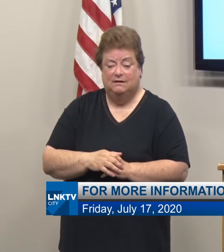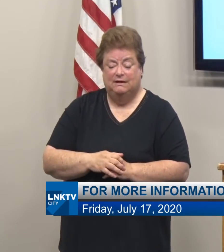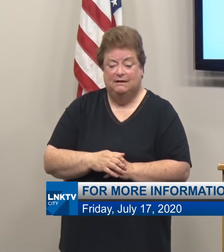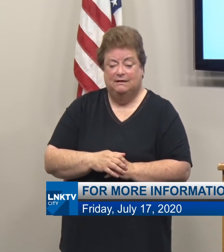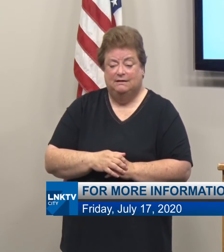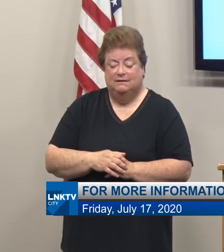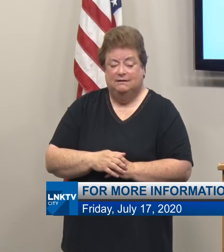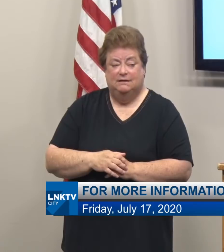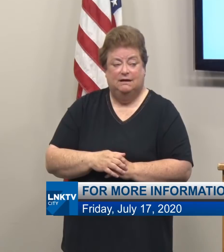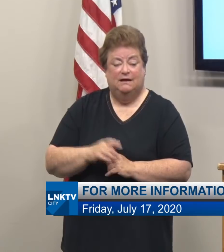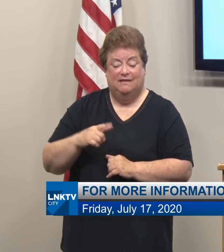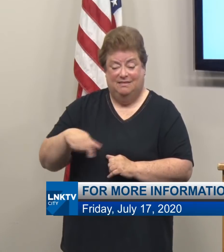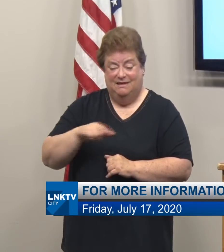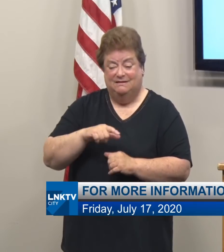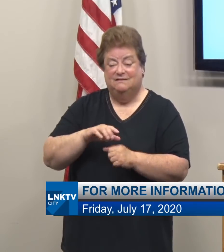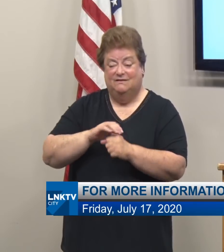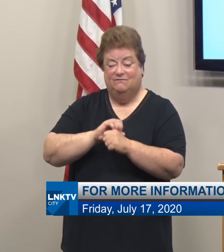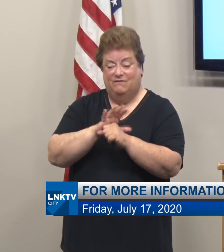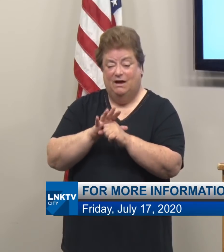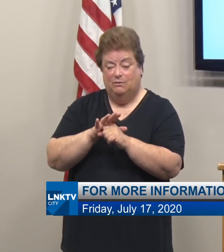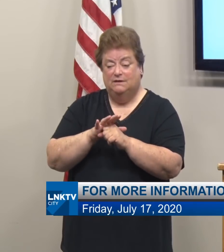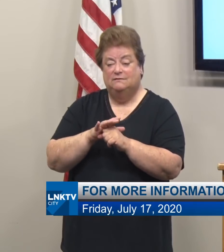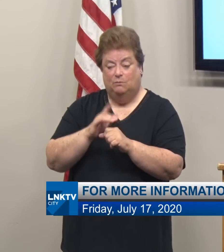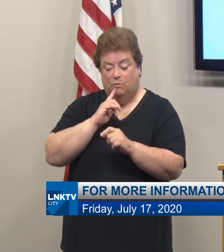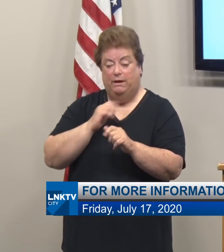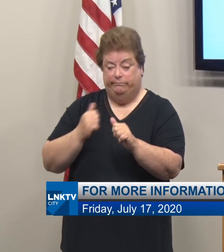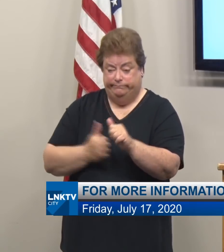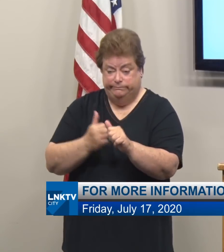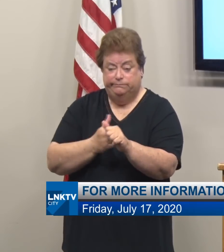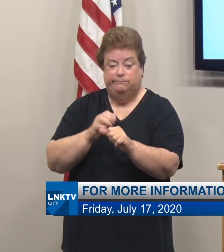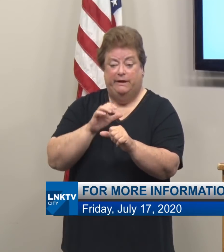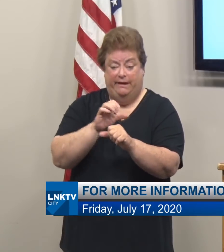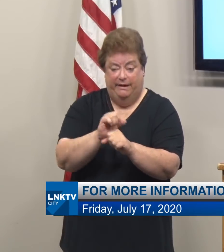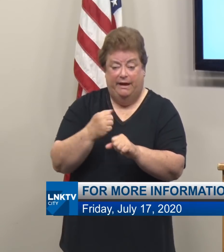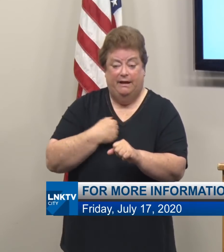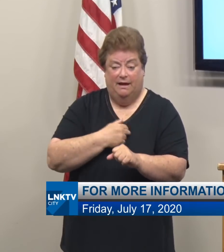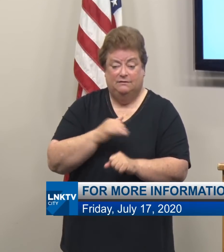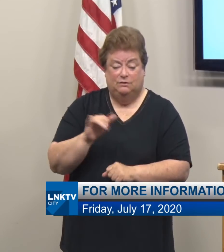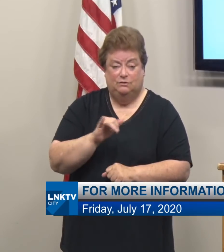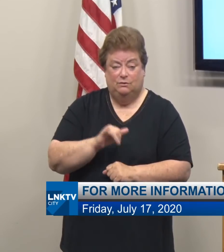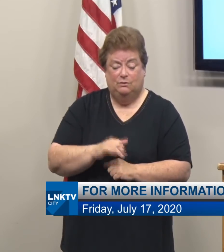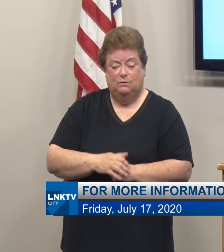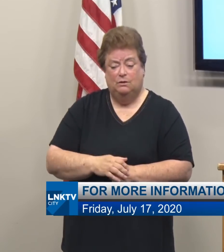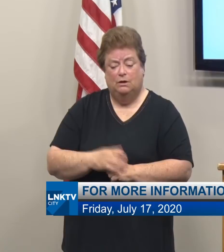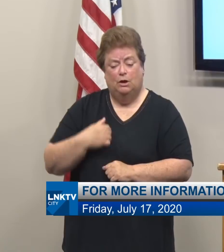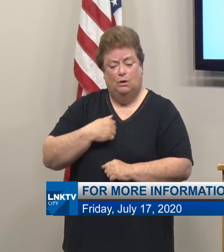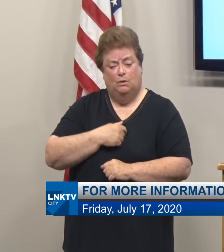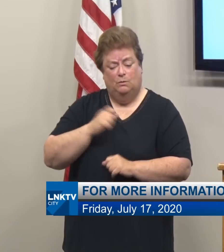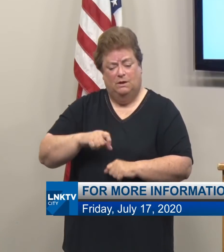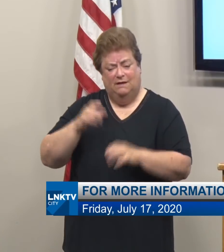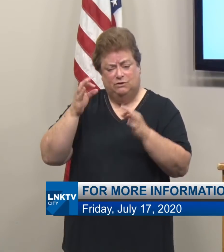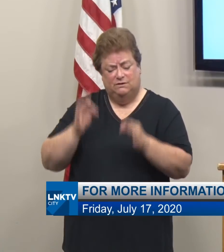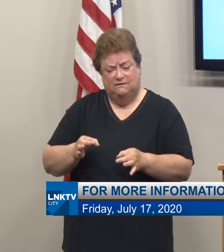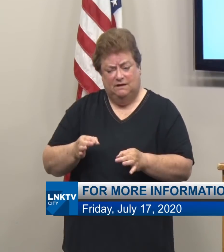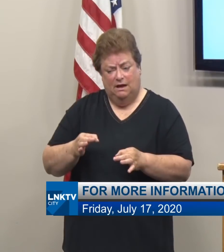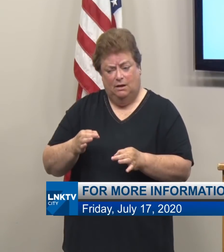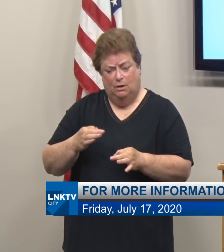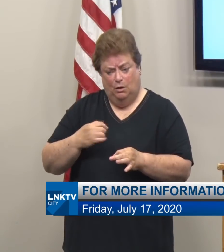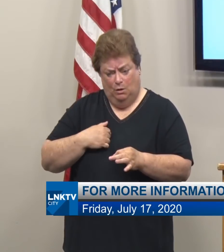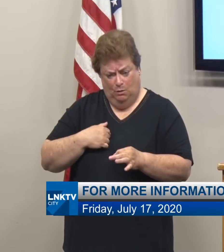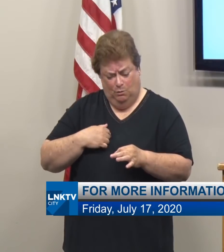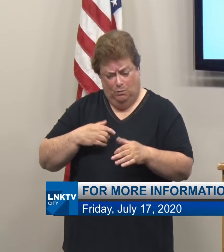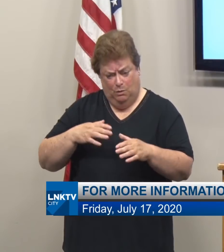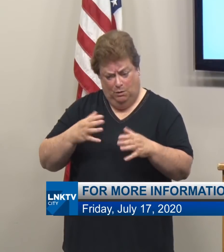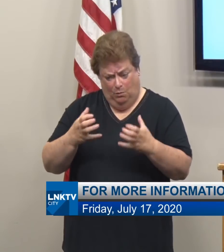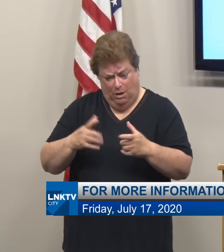DNA. This virus is coming for us too, and the question we face is whether or not we are willing to rise to the